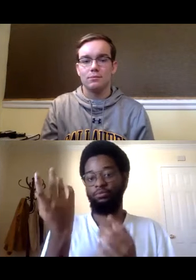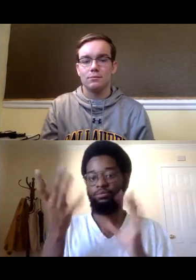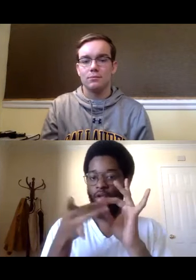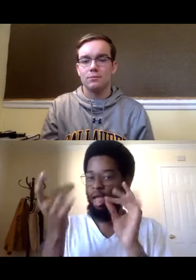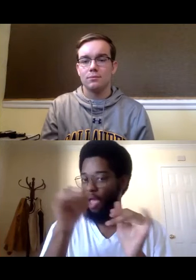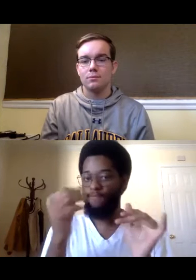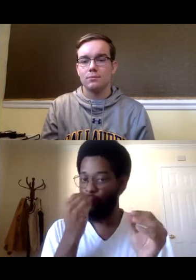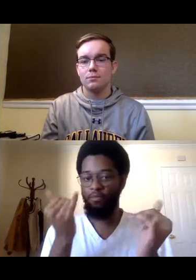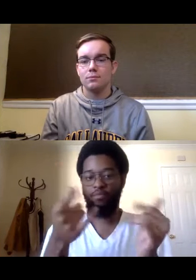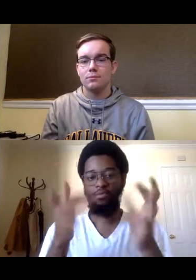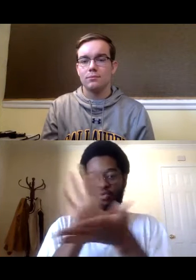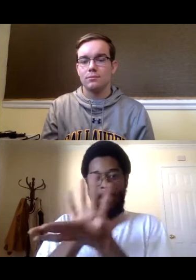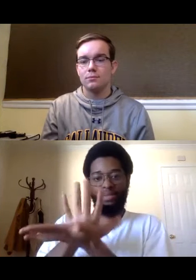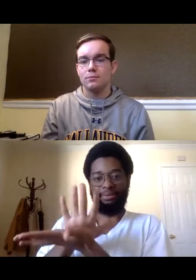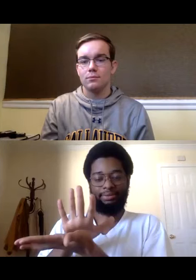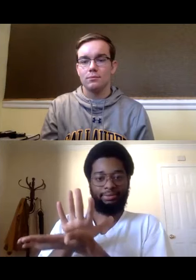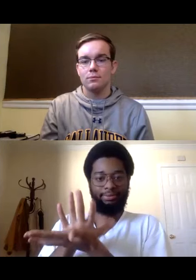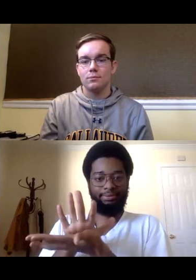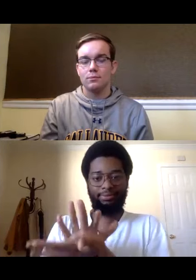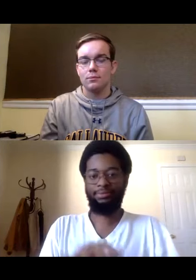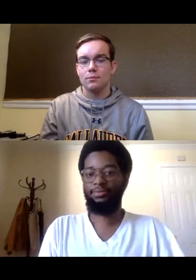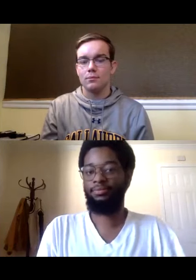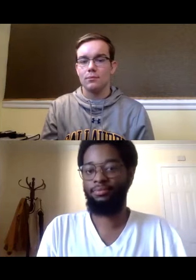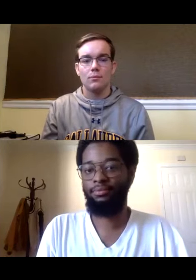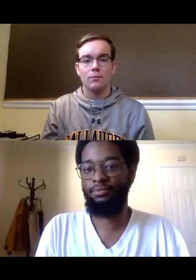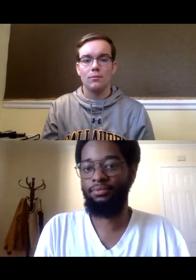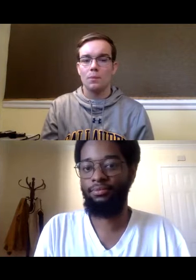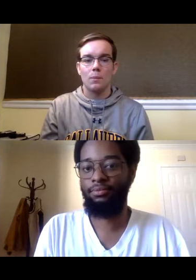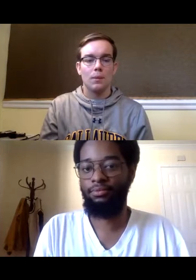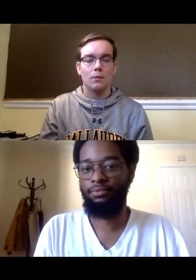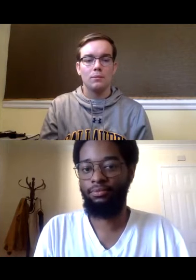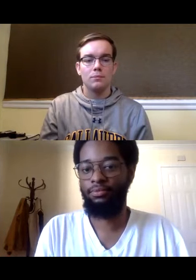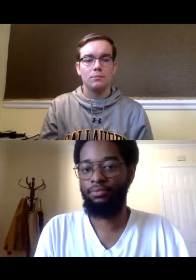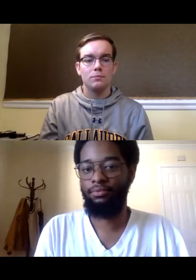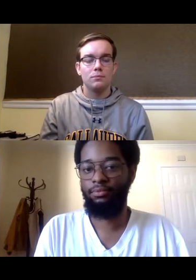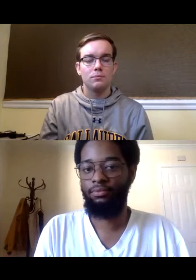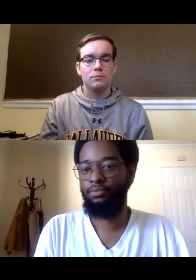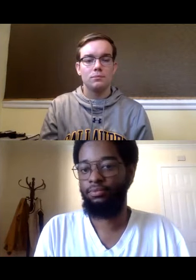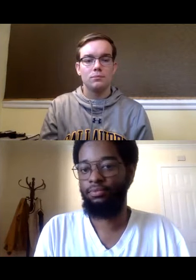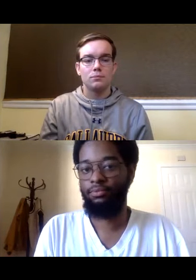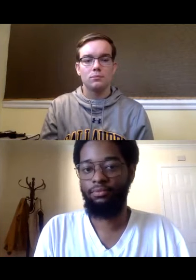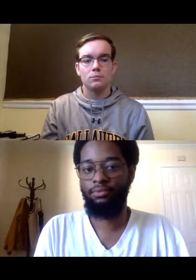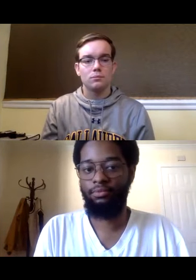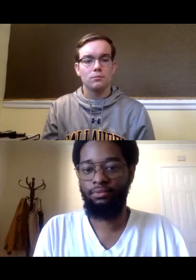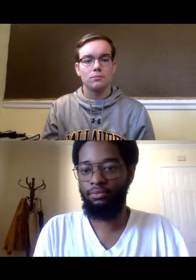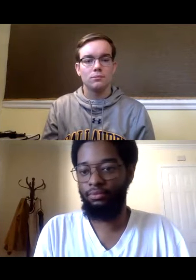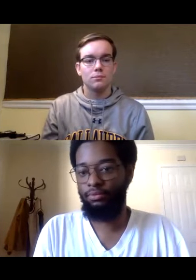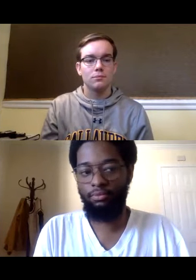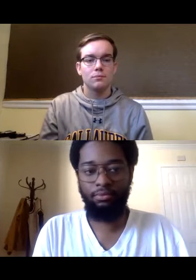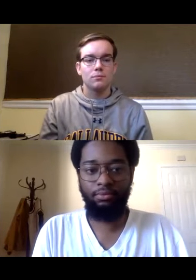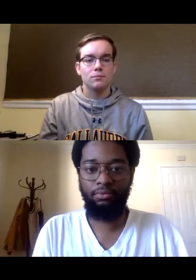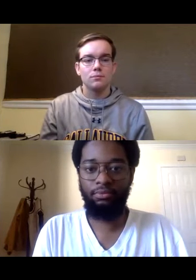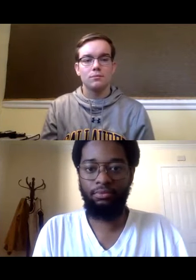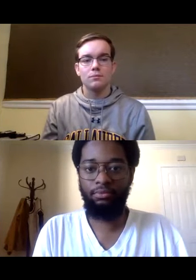Now let's talk about the meal signs again. Snack, supper, food. and academic signs now. Excuse